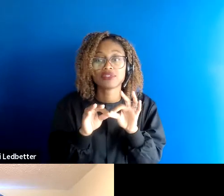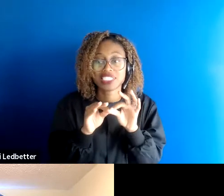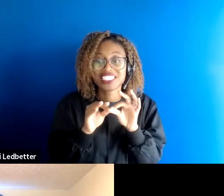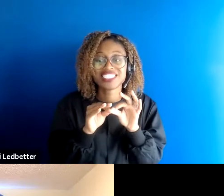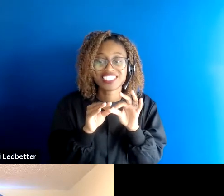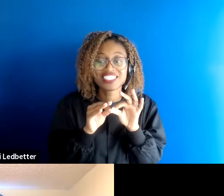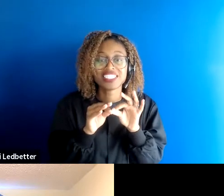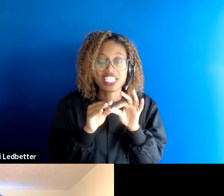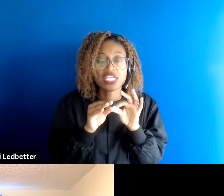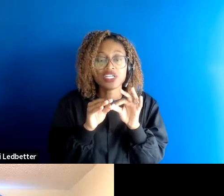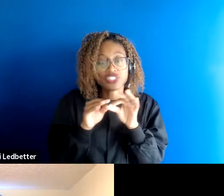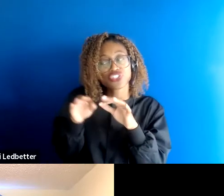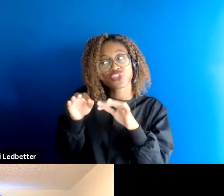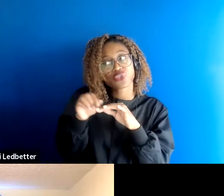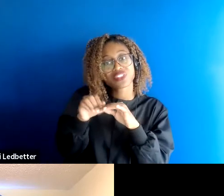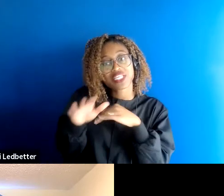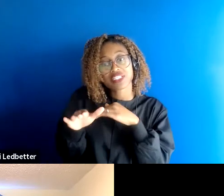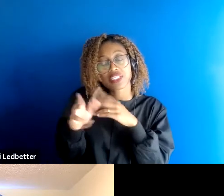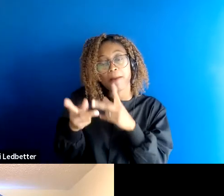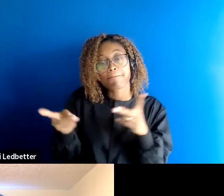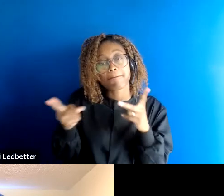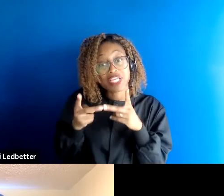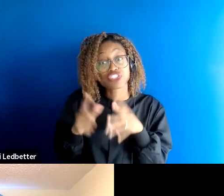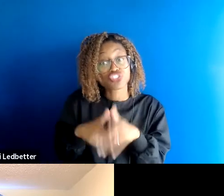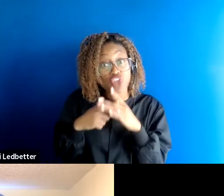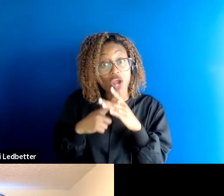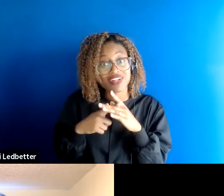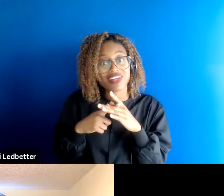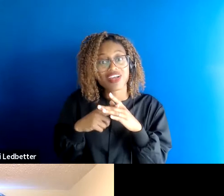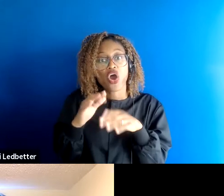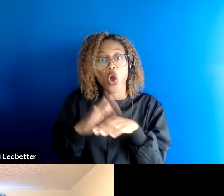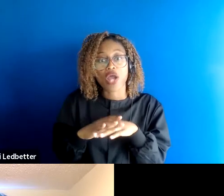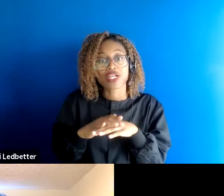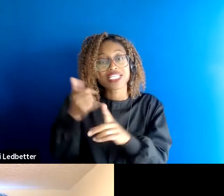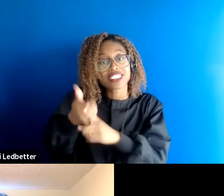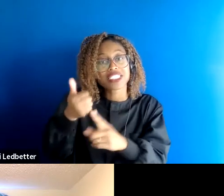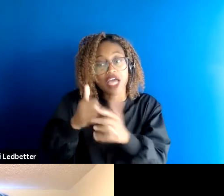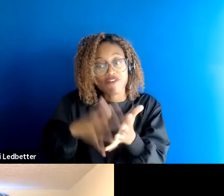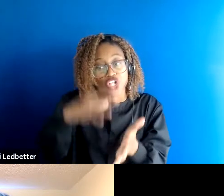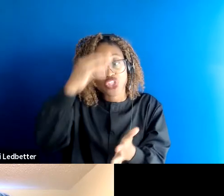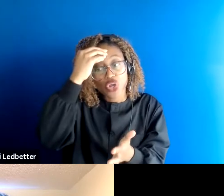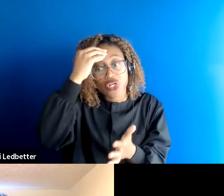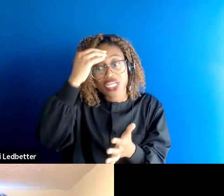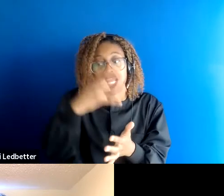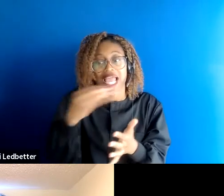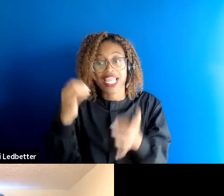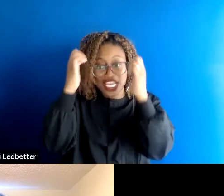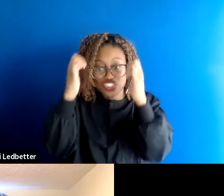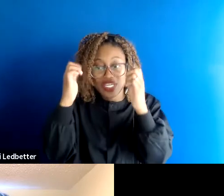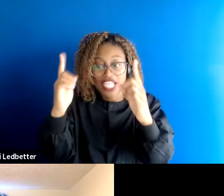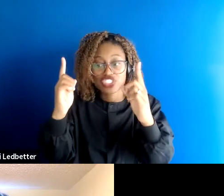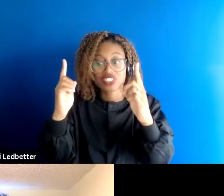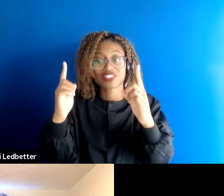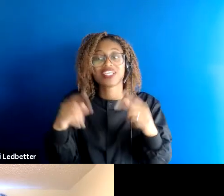to send them to places, get them started on self-learning and education, to certain